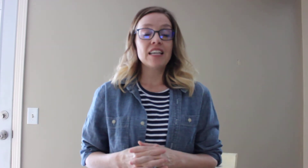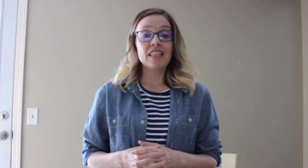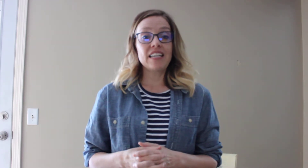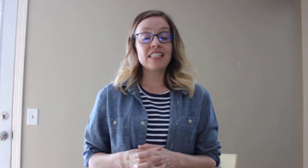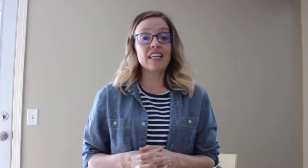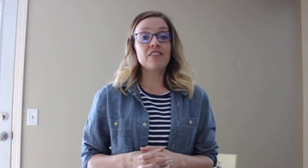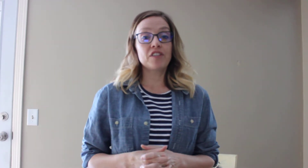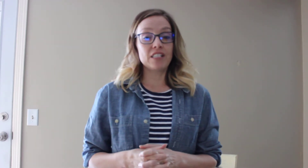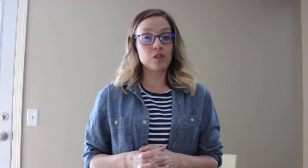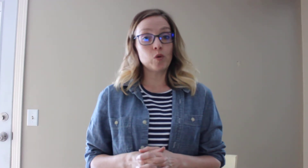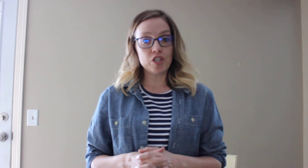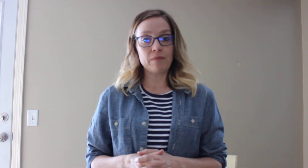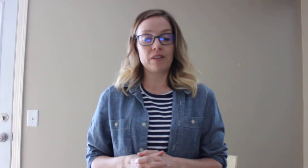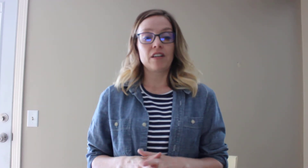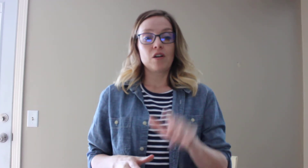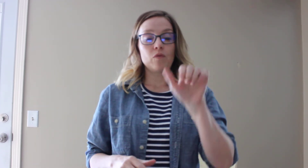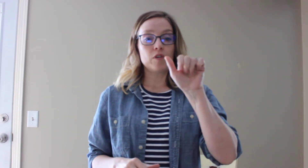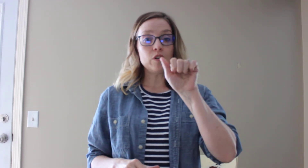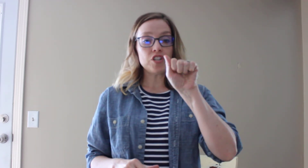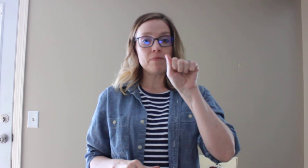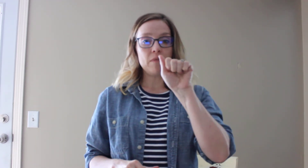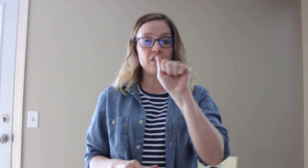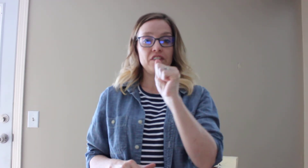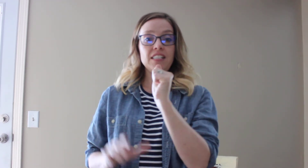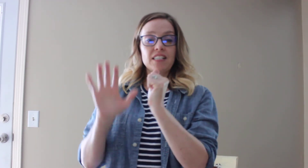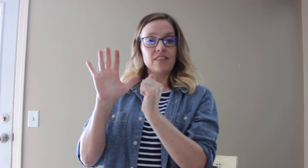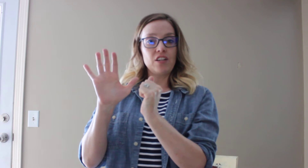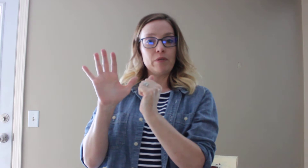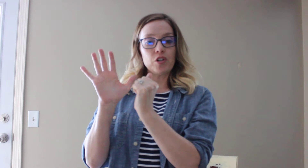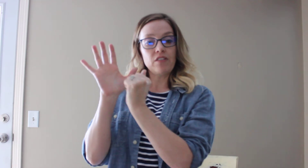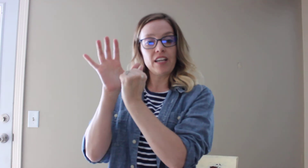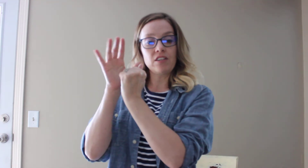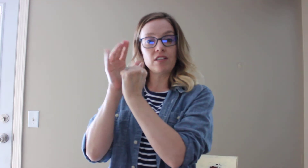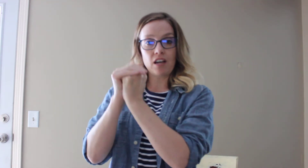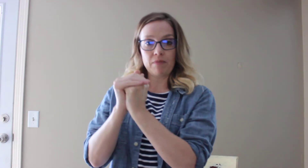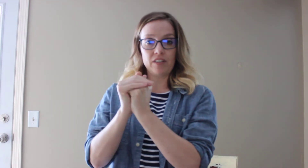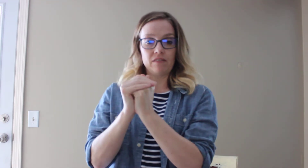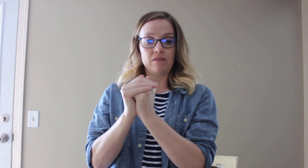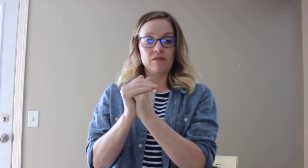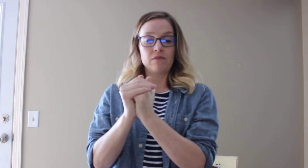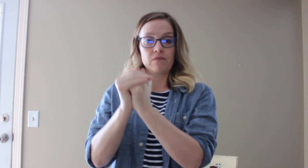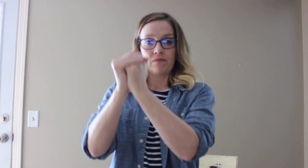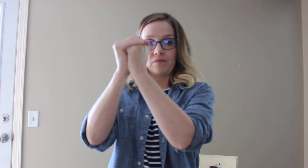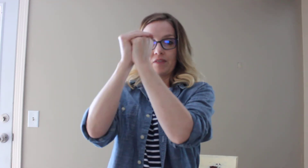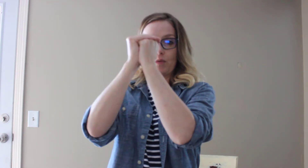The next sign is for worship. For worship, you make a fist and you put your other hand on top of it.